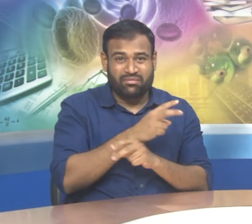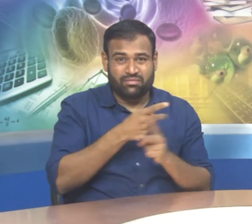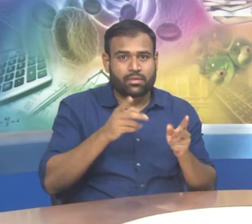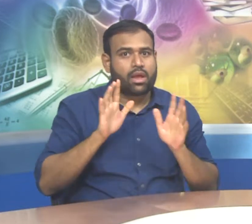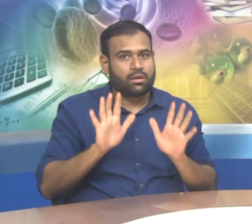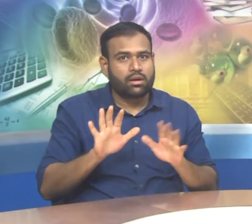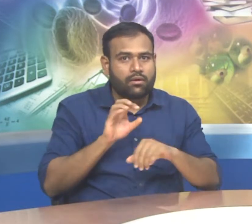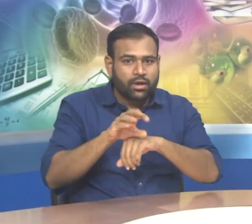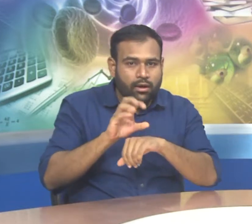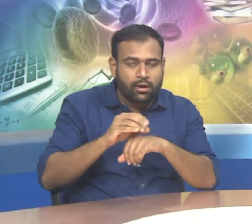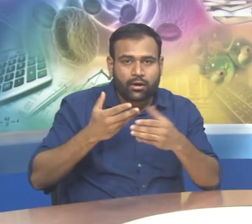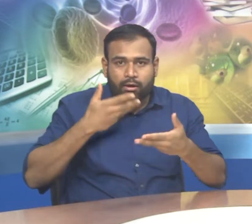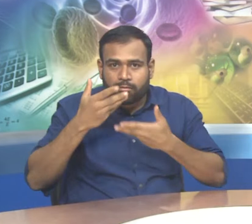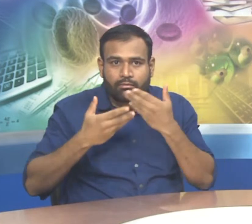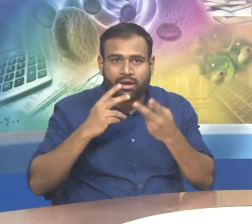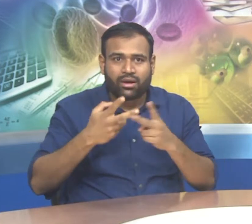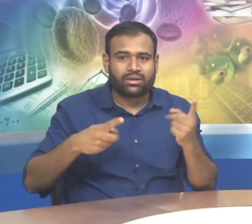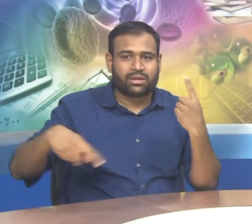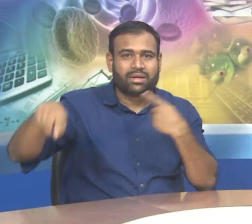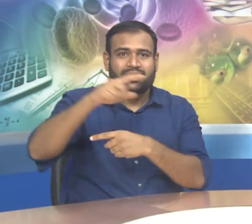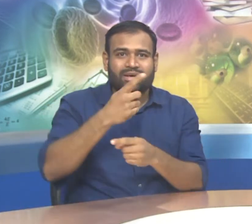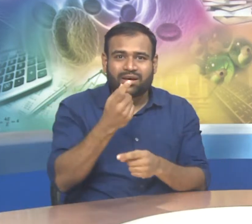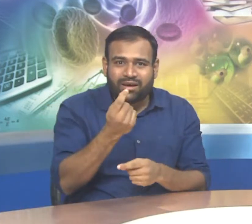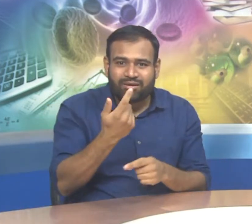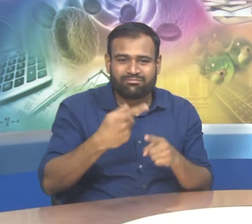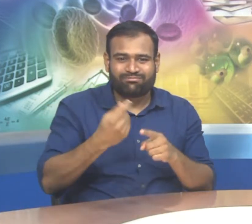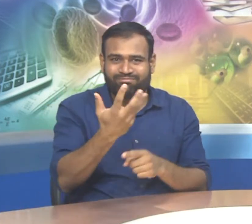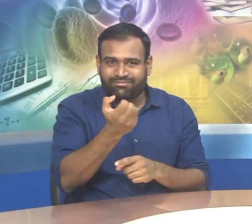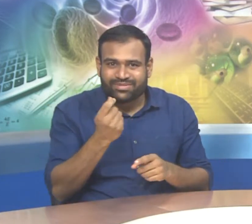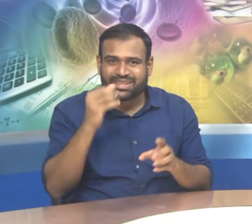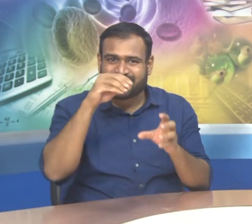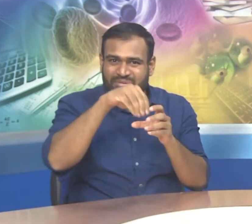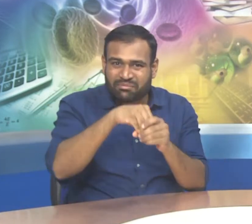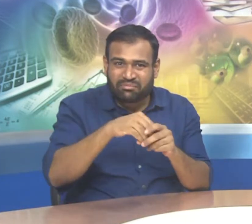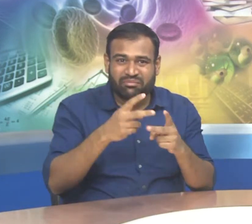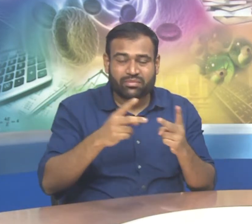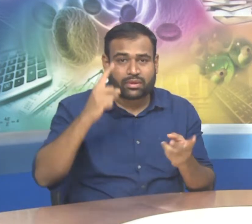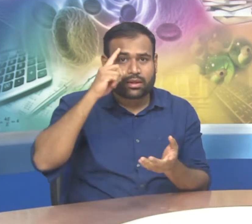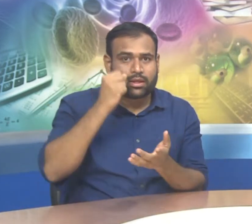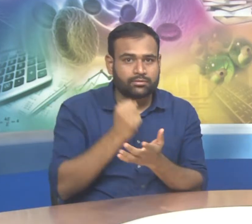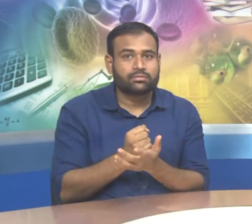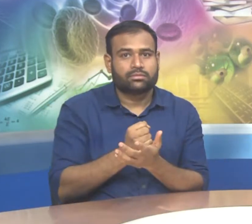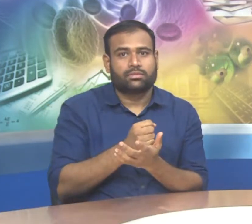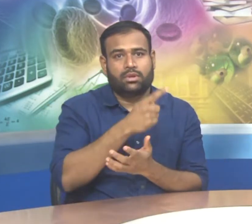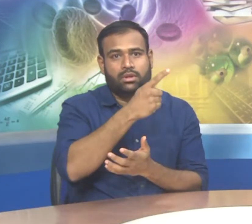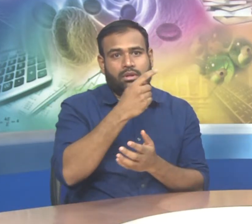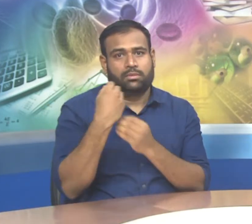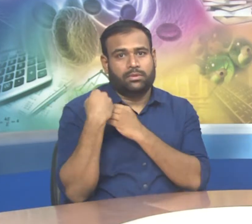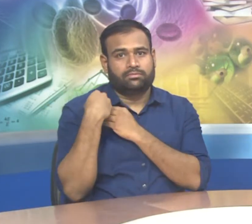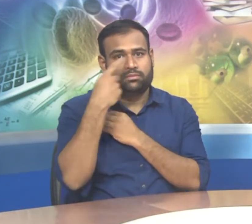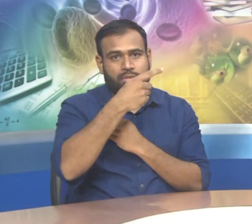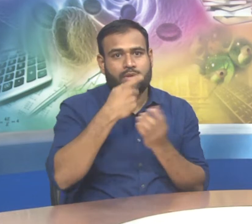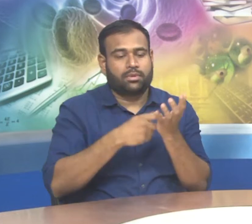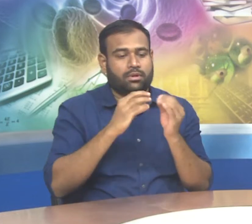And also they advise the government on different monetary and